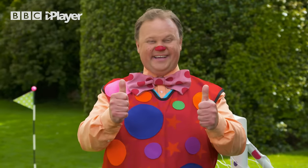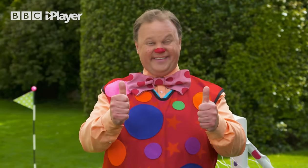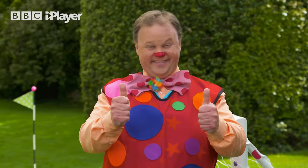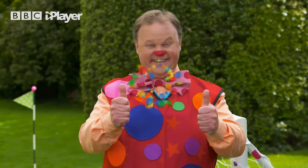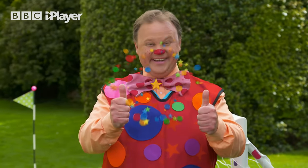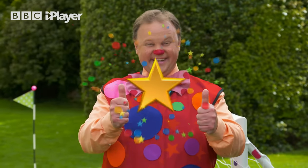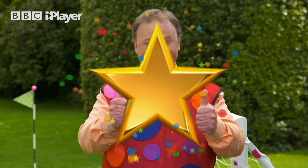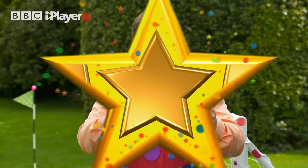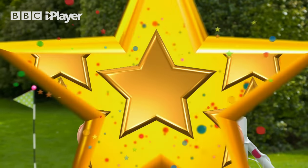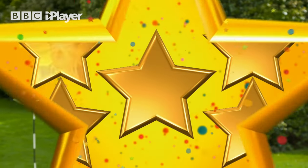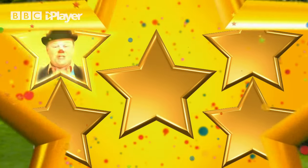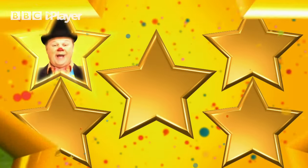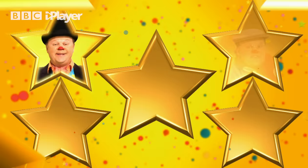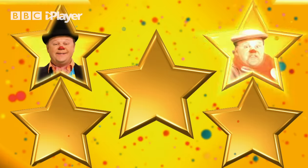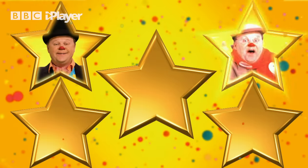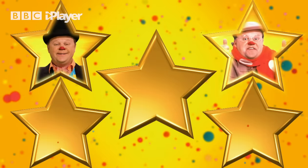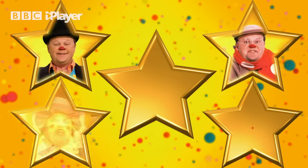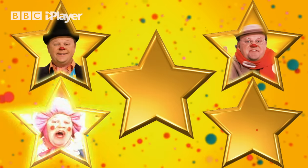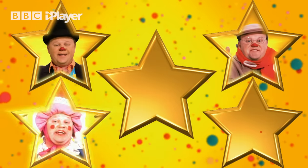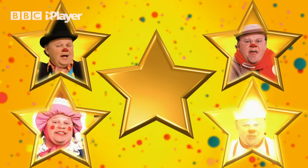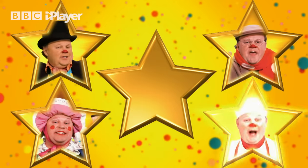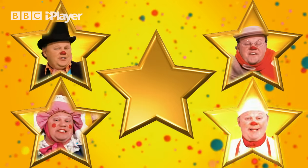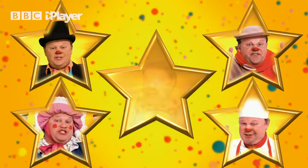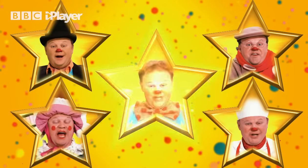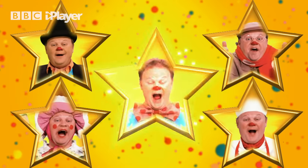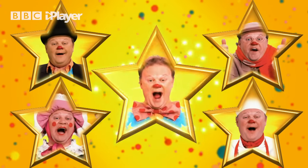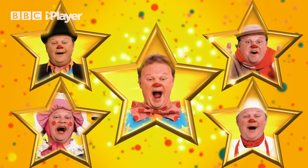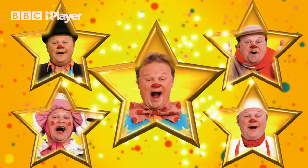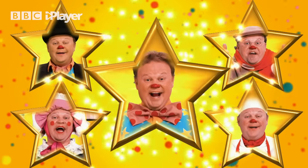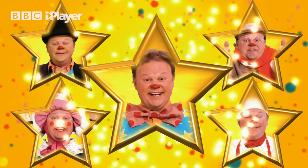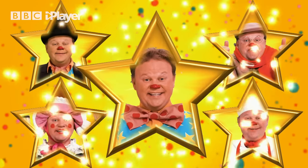stars. Shine, shine, shine, shine, shine.